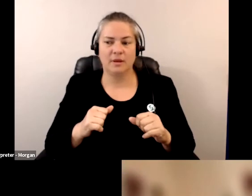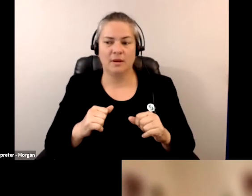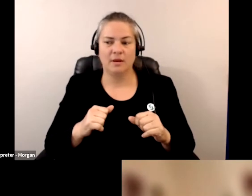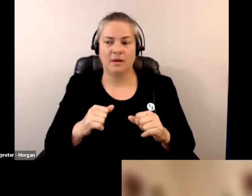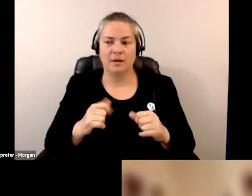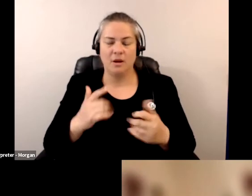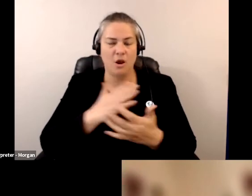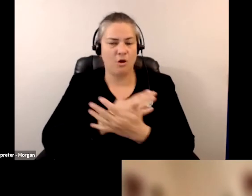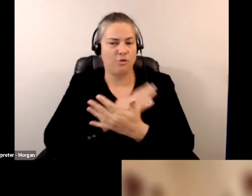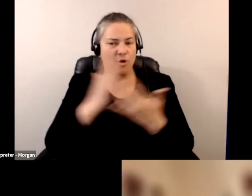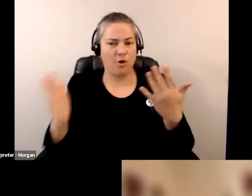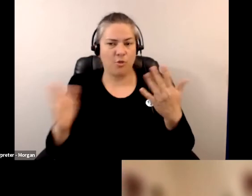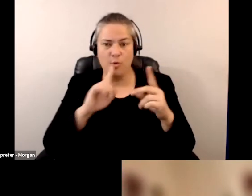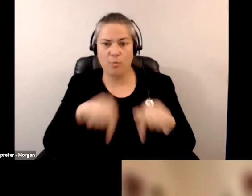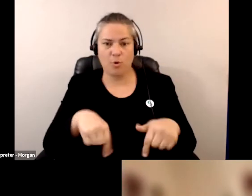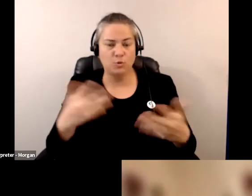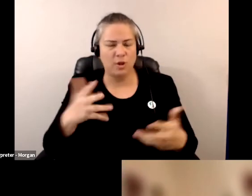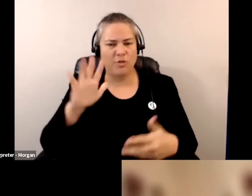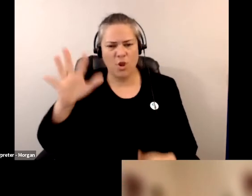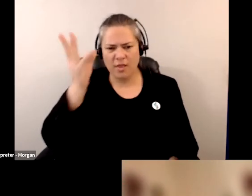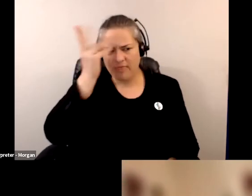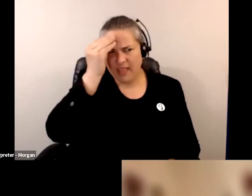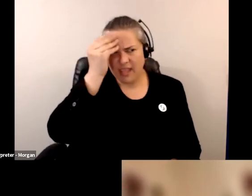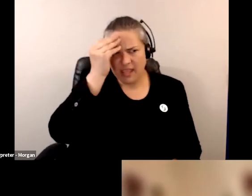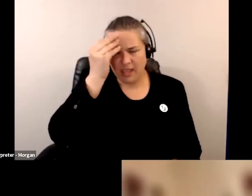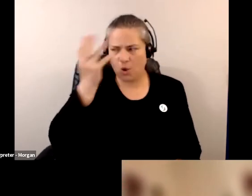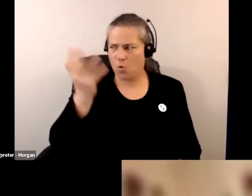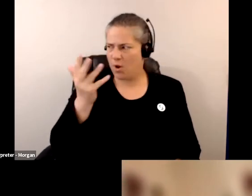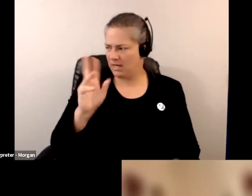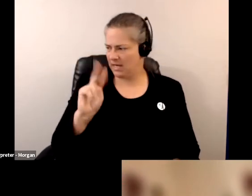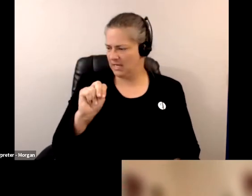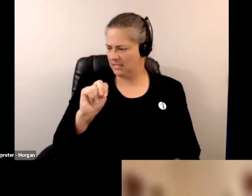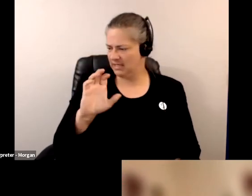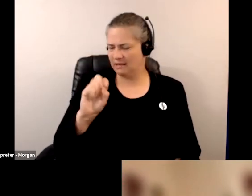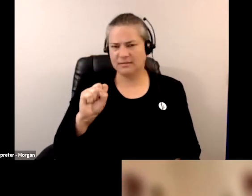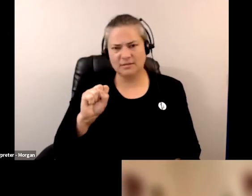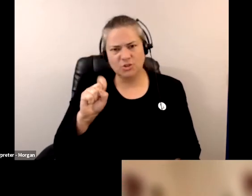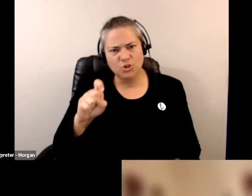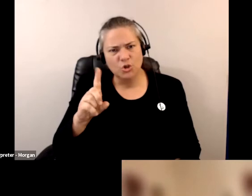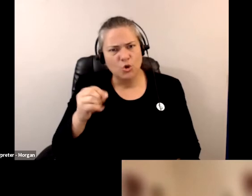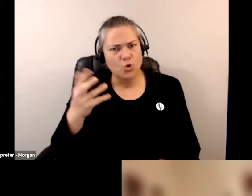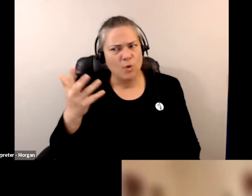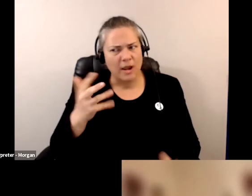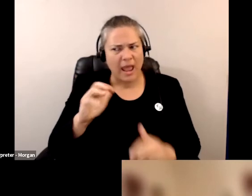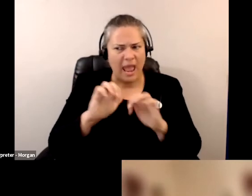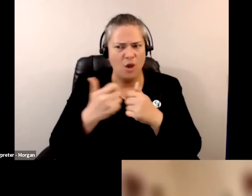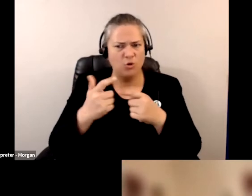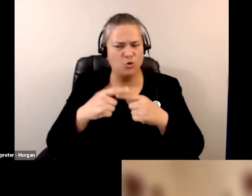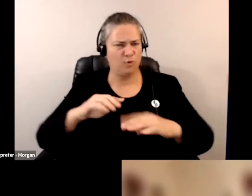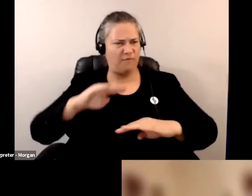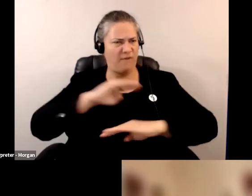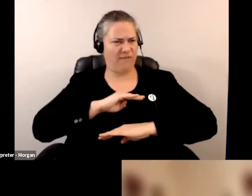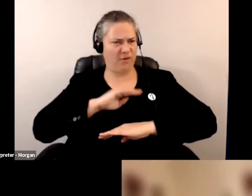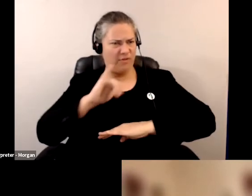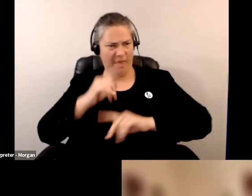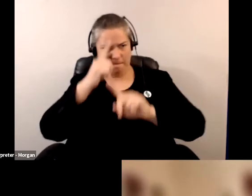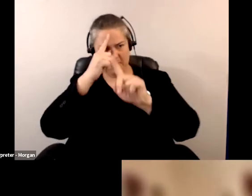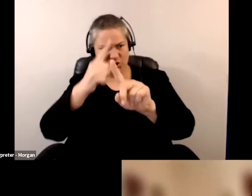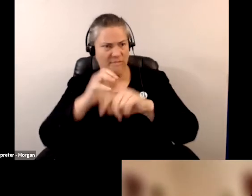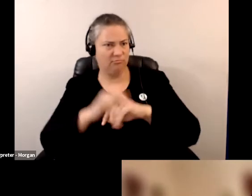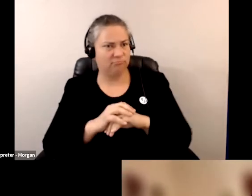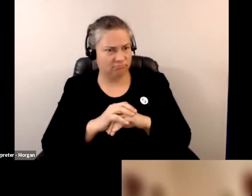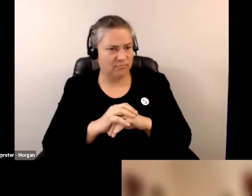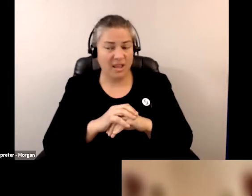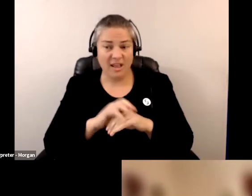throughout this report, is that the thinking about what NCS should do to fulfill its mission was not constrained by